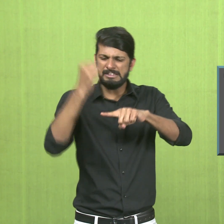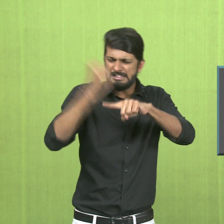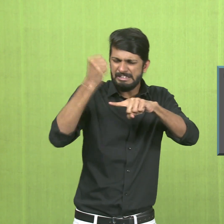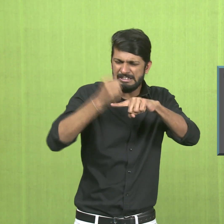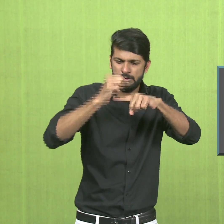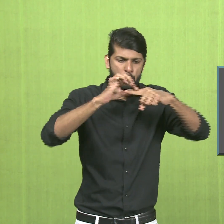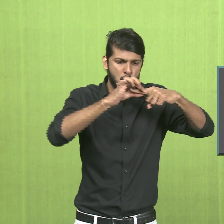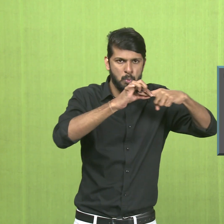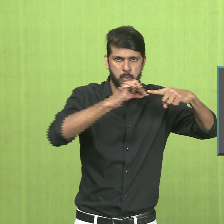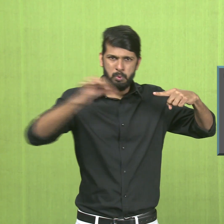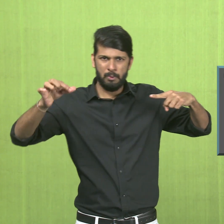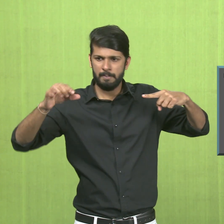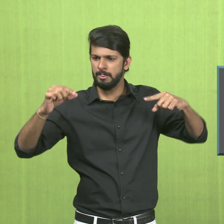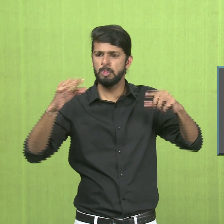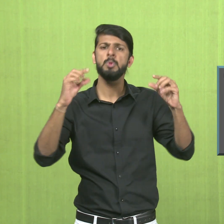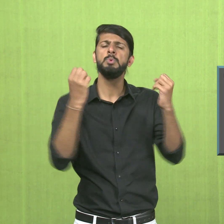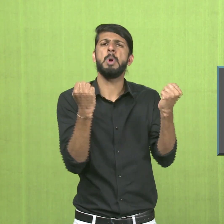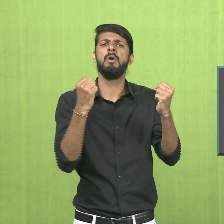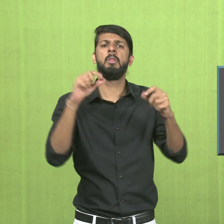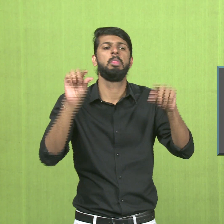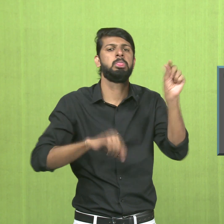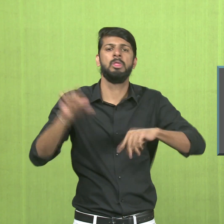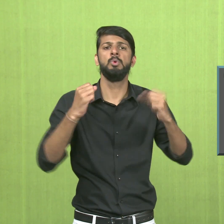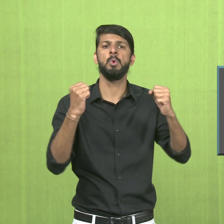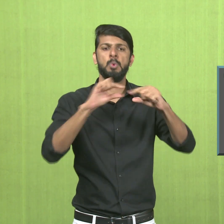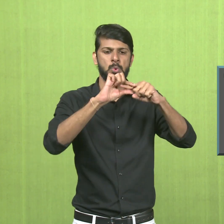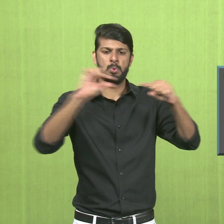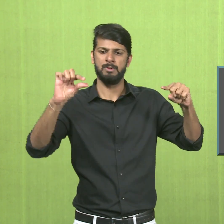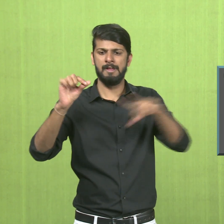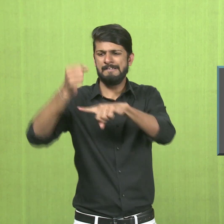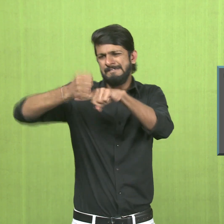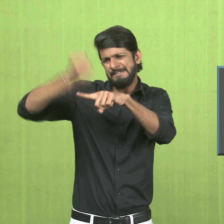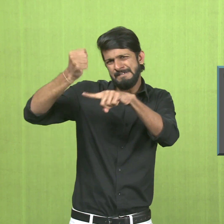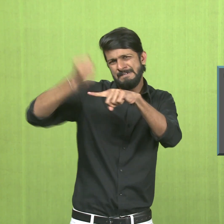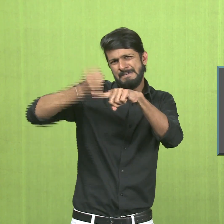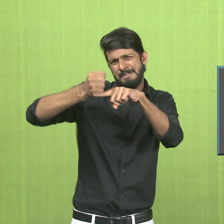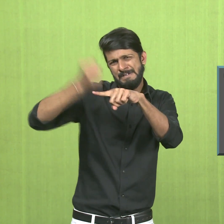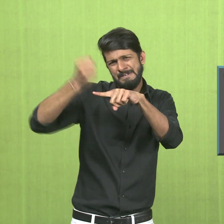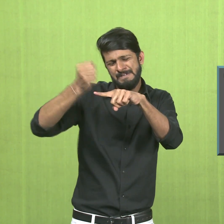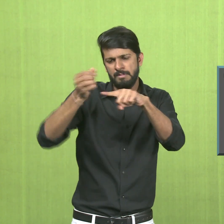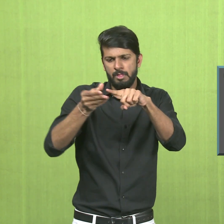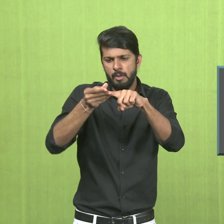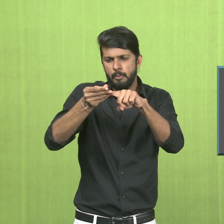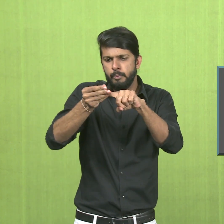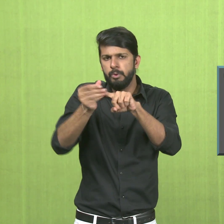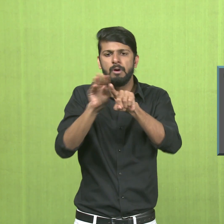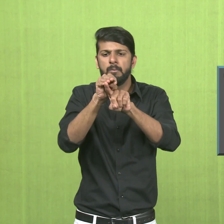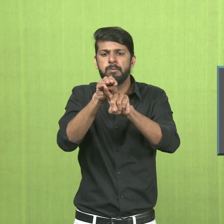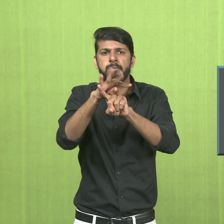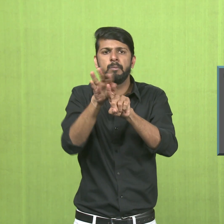and also probably the palm leaf rib, which is beaten into fibrous mass. So, one end they would take a